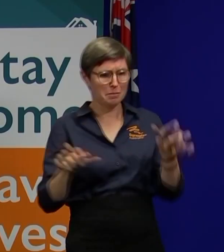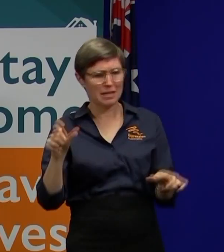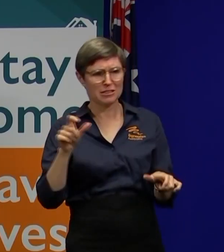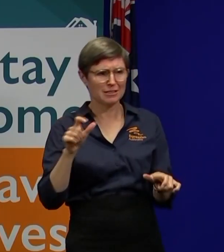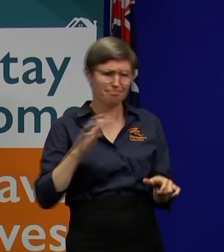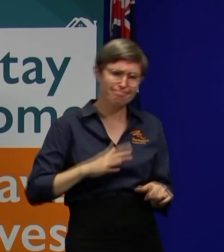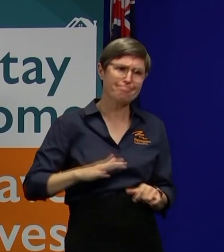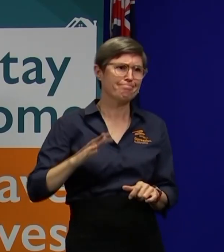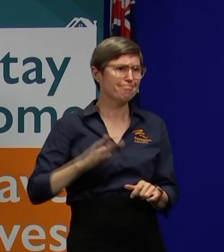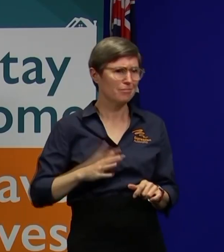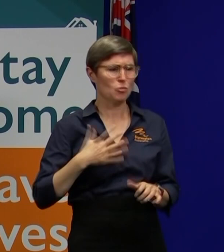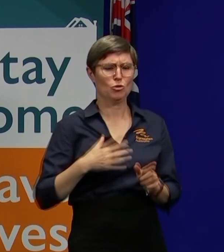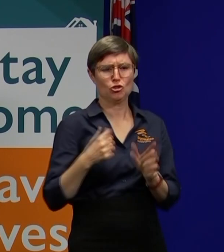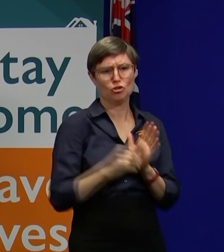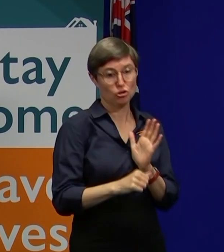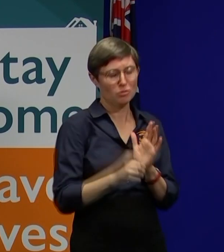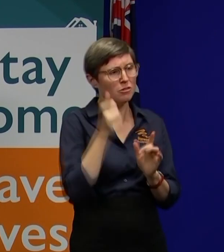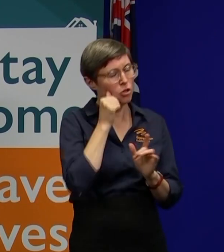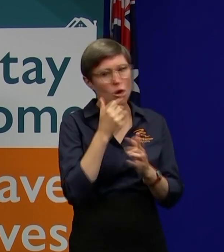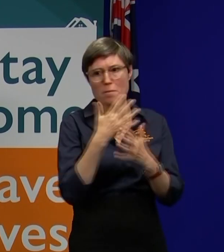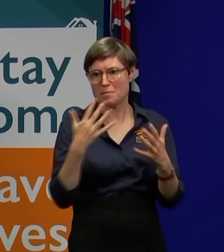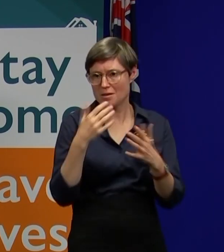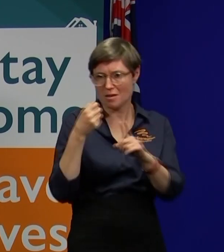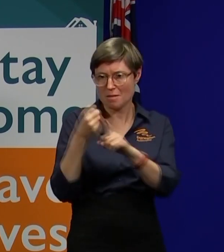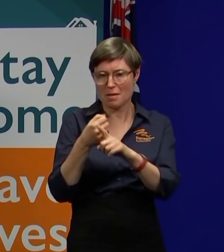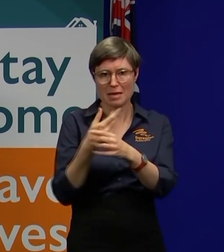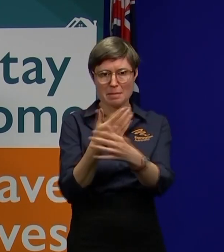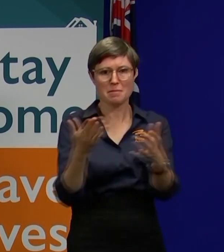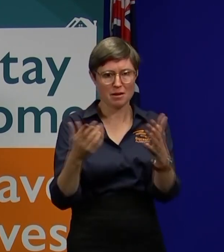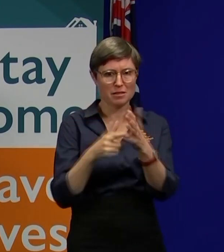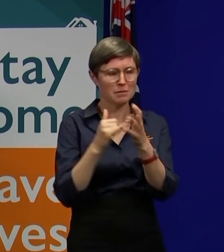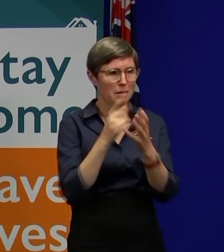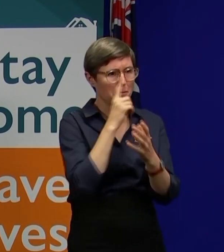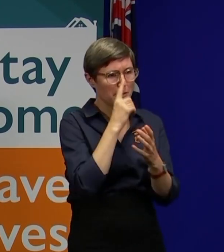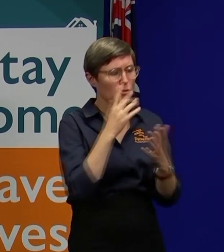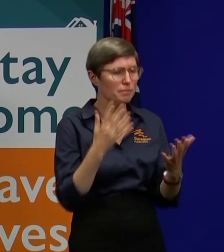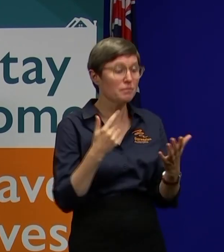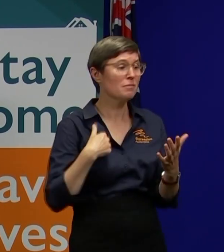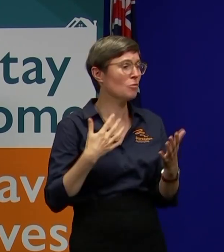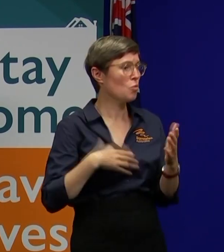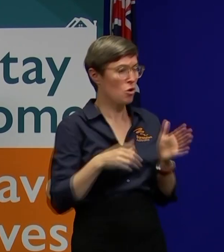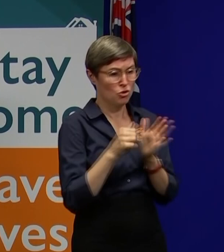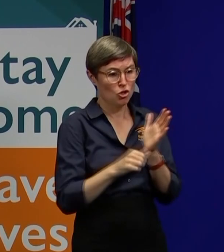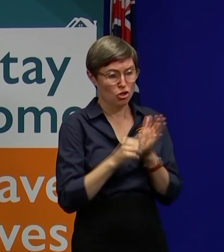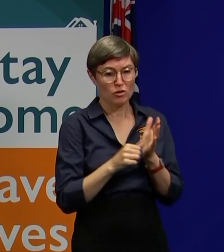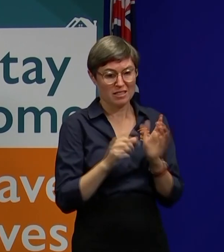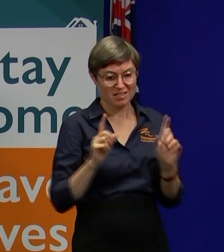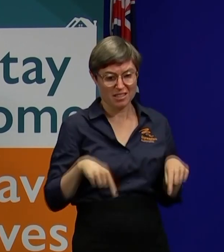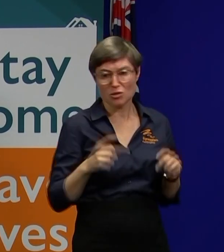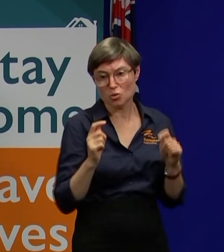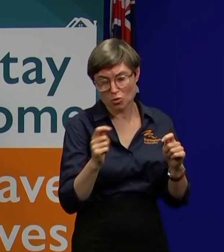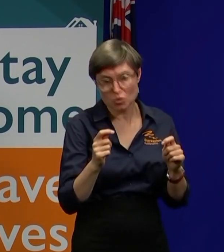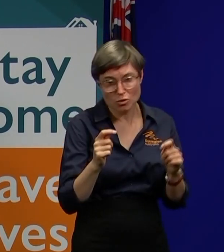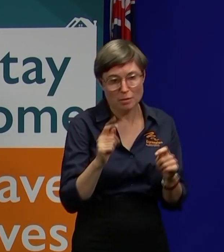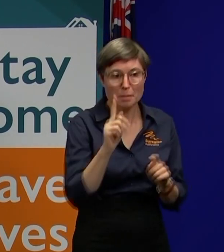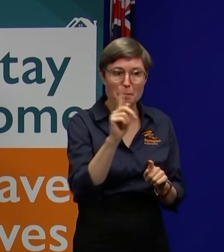very aware of the impact that it does have on our patients across Tasmania. We want to see as much elective surgery done as possible.